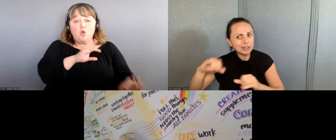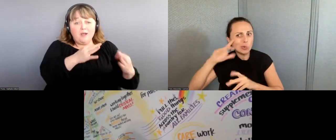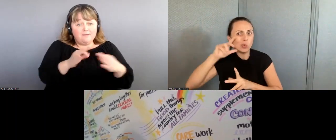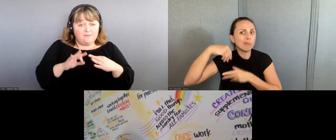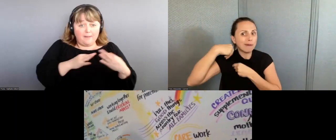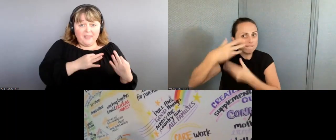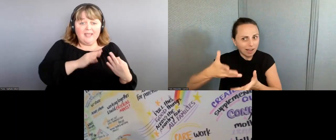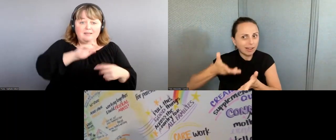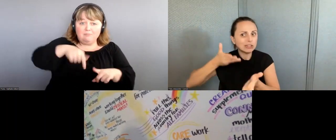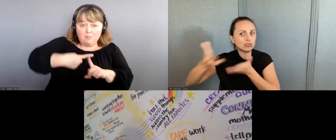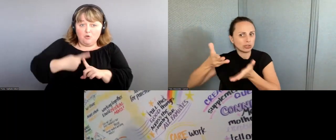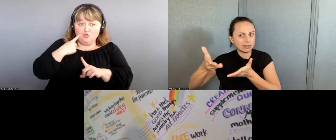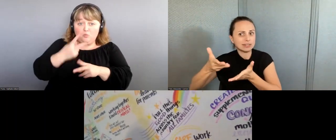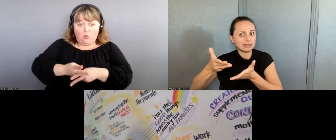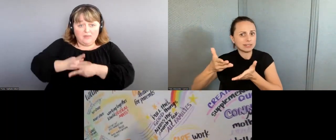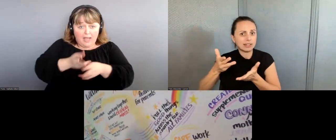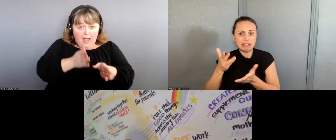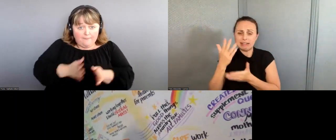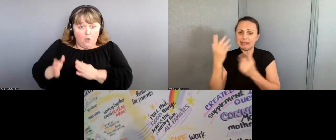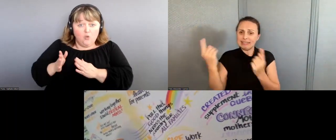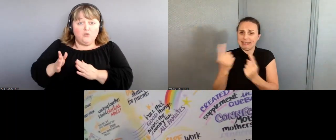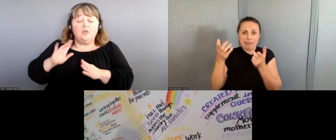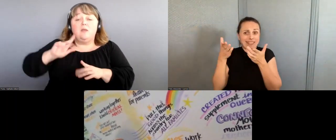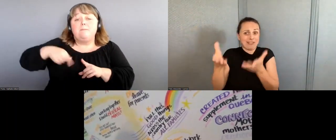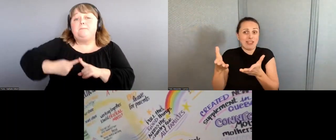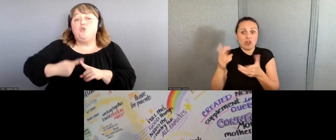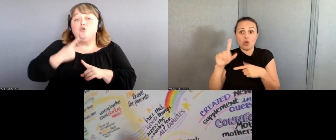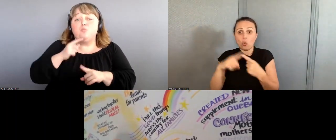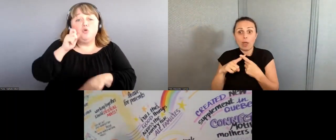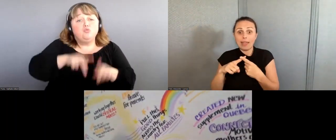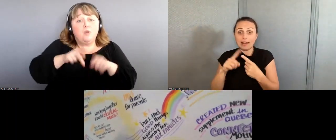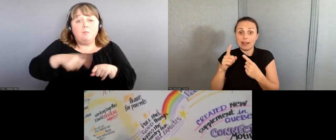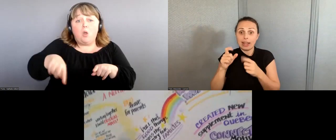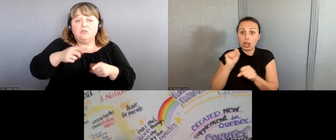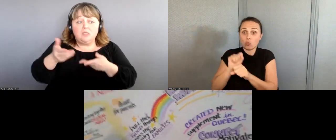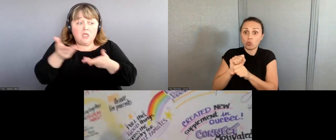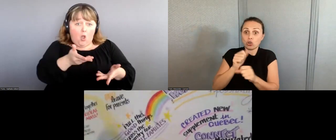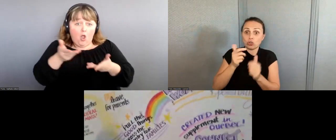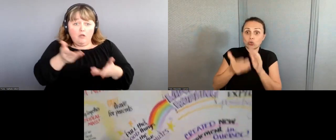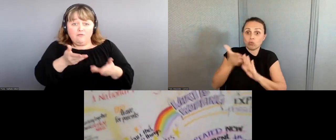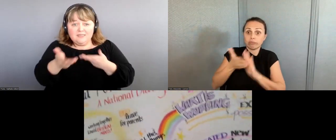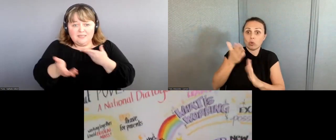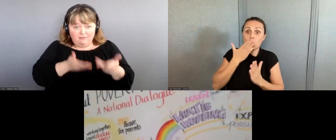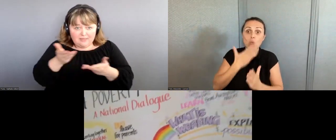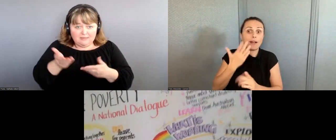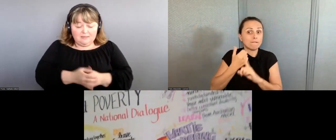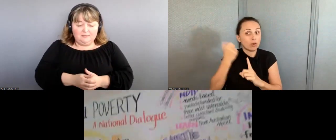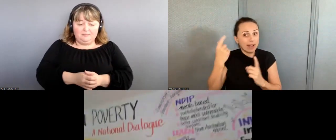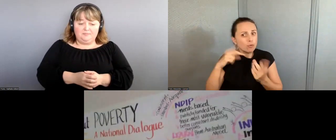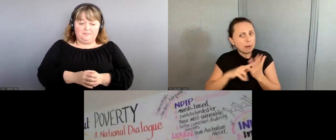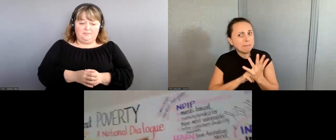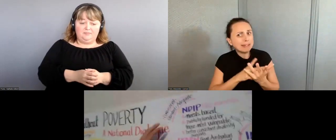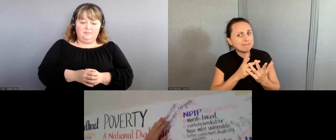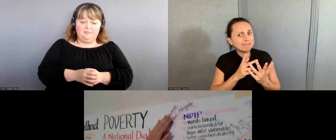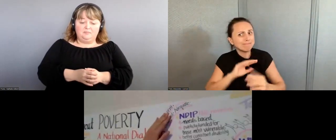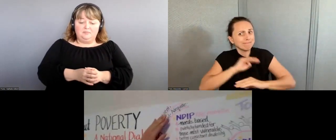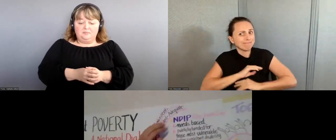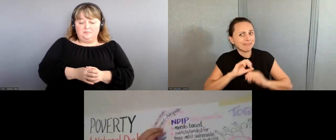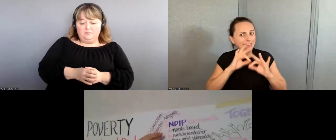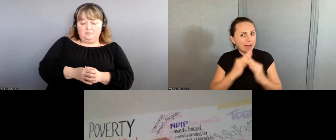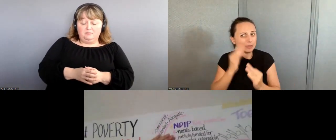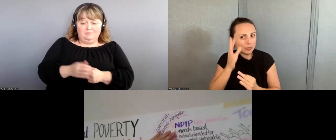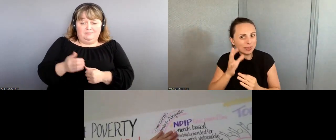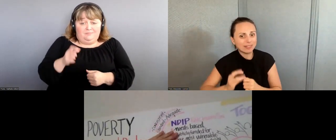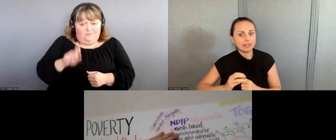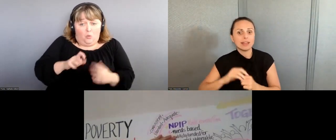provide service. There's something in there when it works well for everybody, it works well for families. And so this was